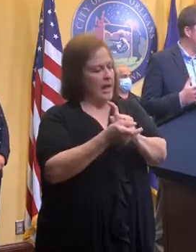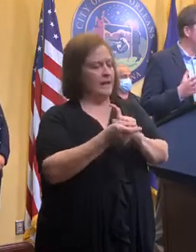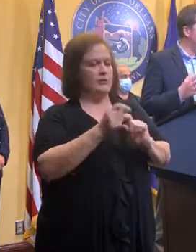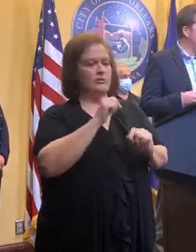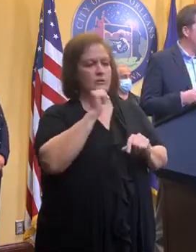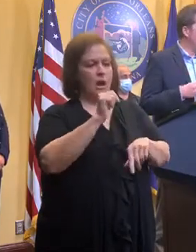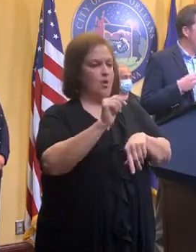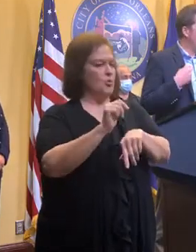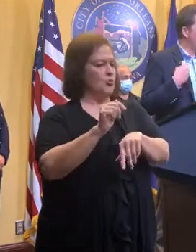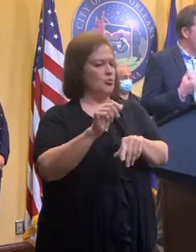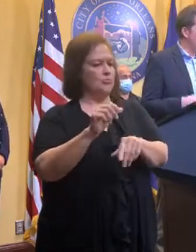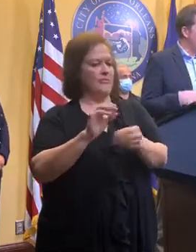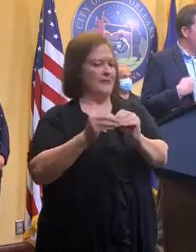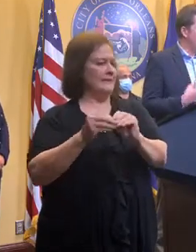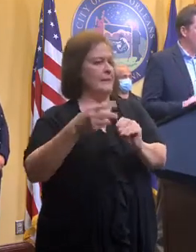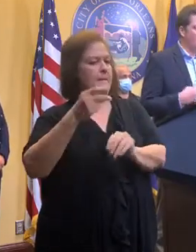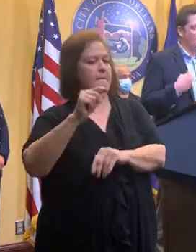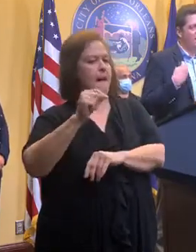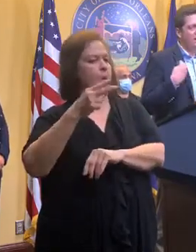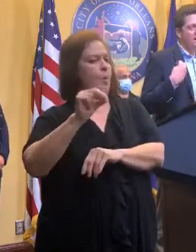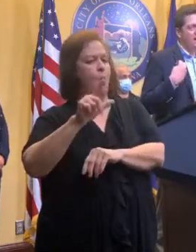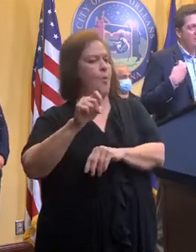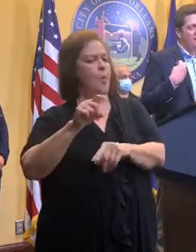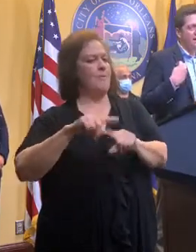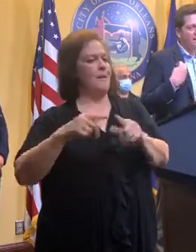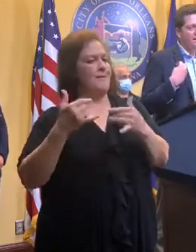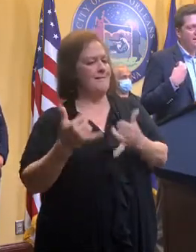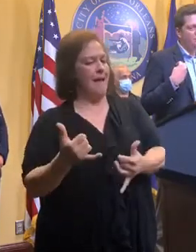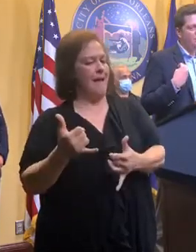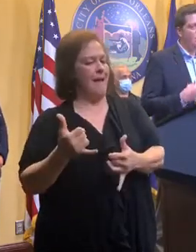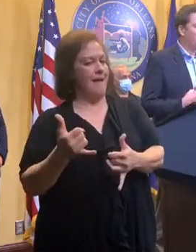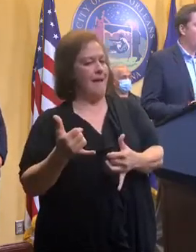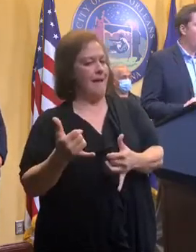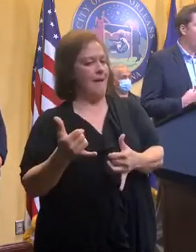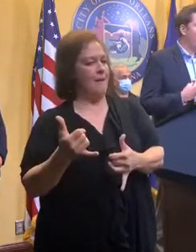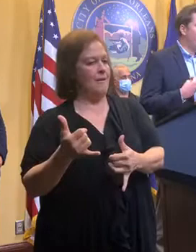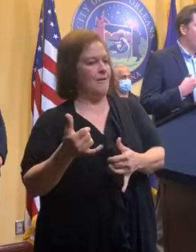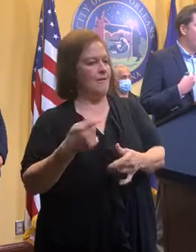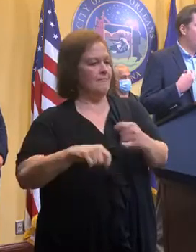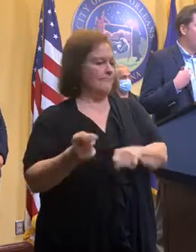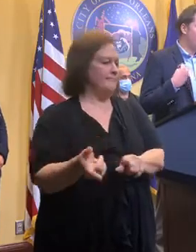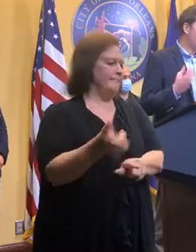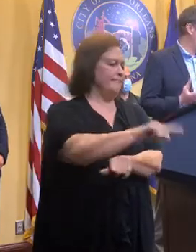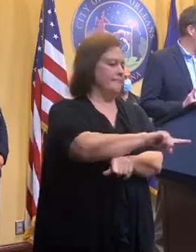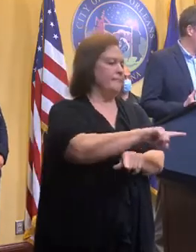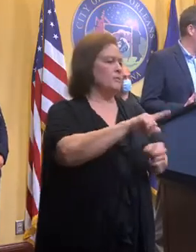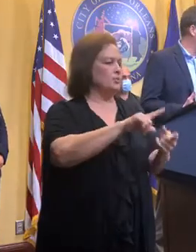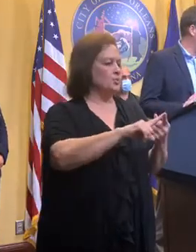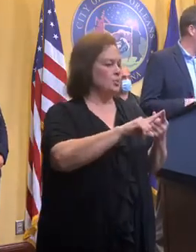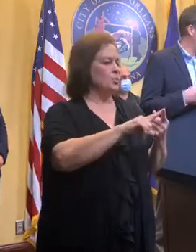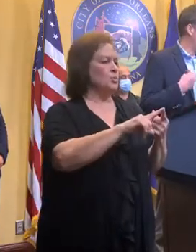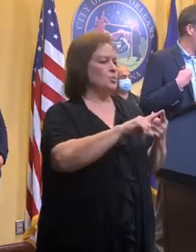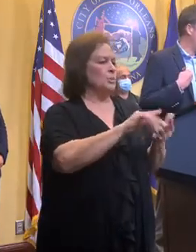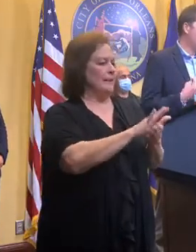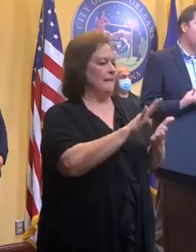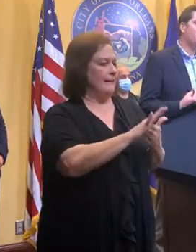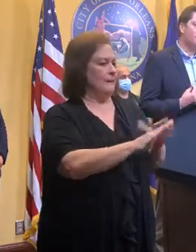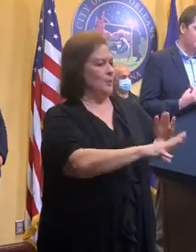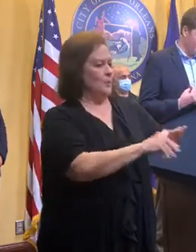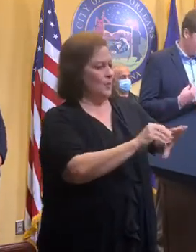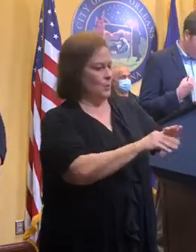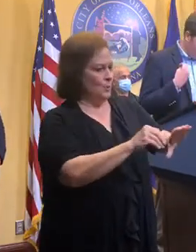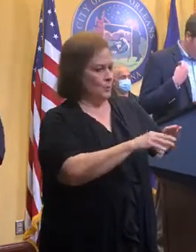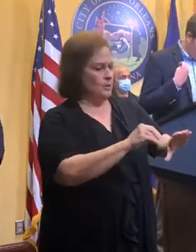catch basins, reports, cleaning, and doing that throughout this event on